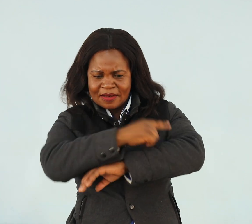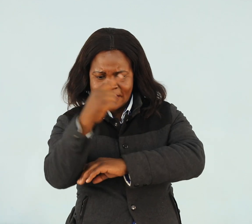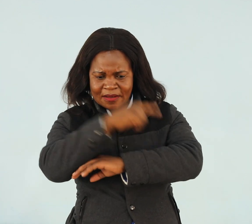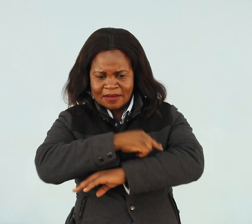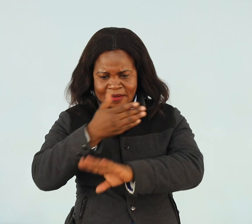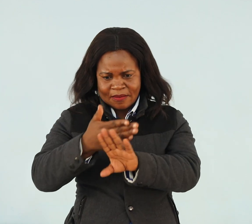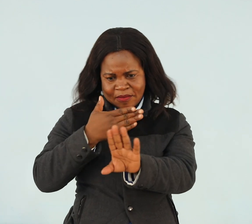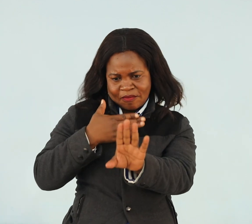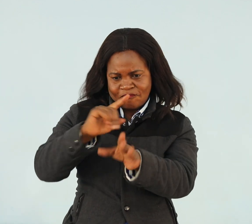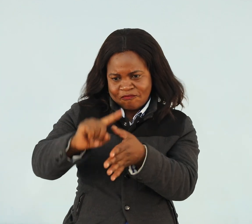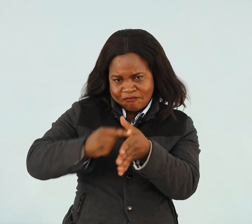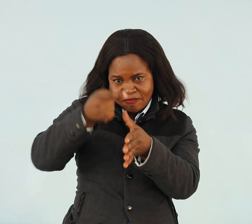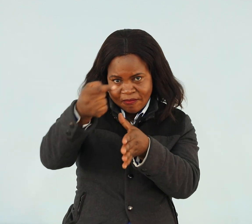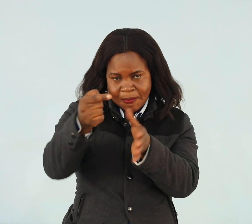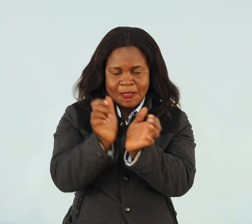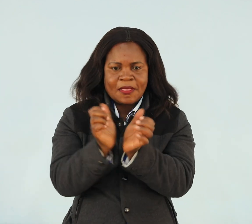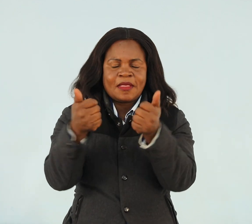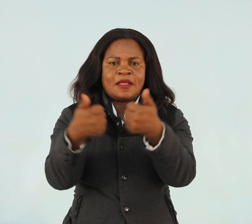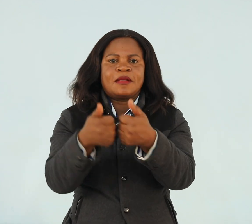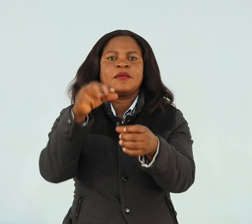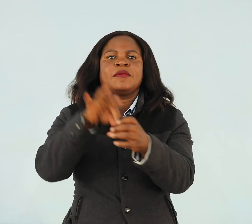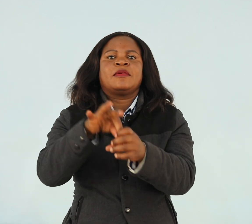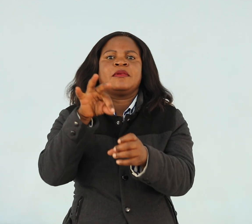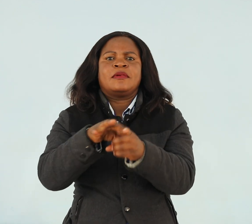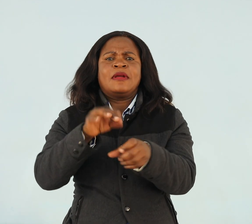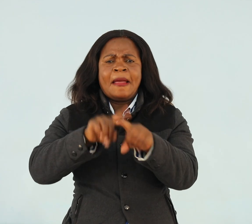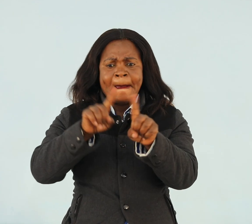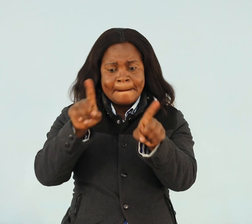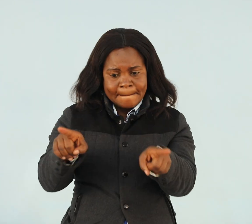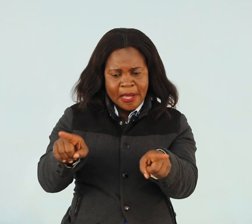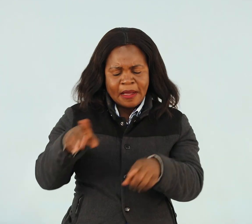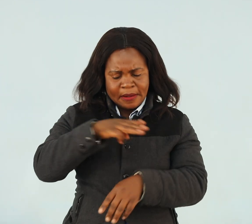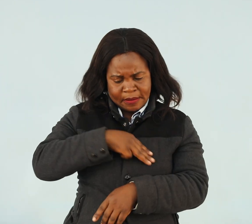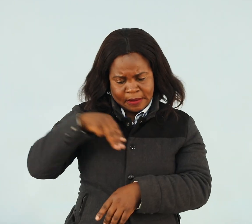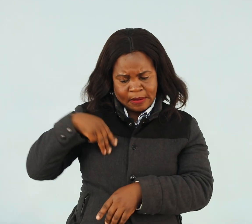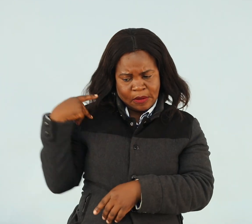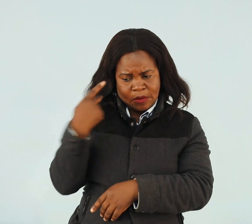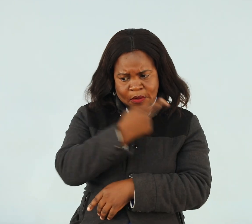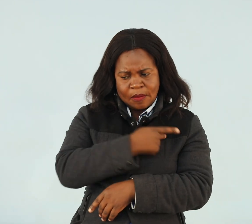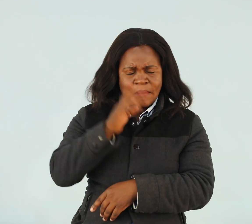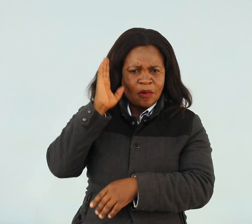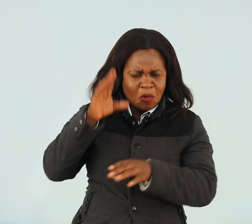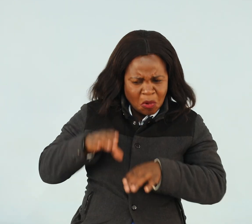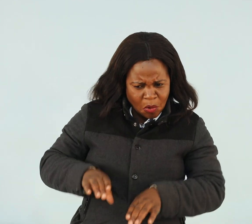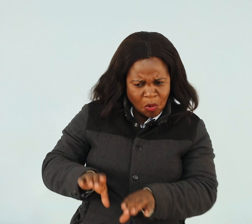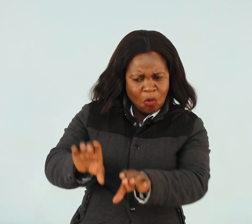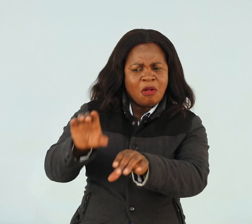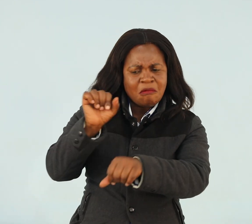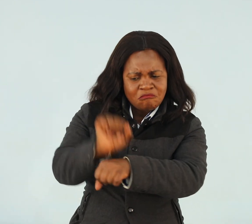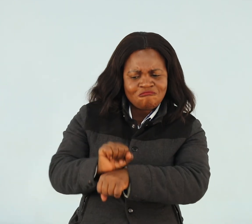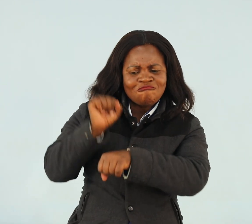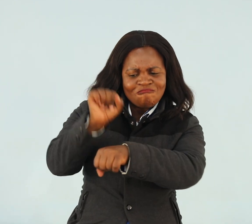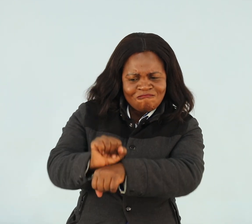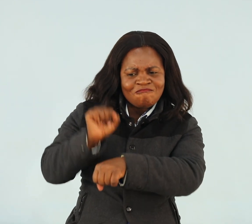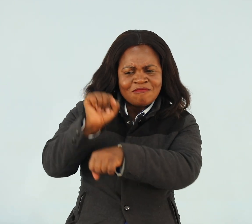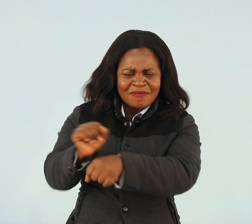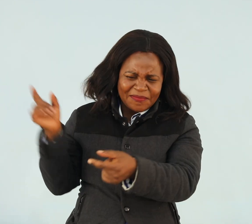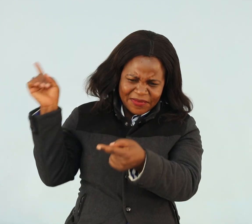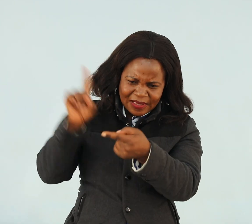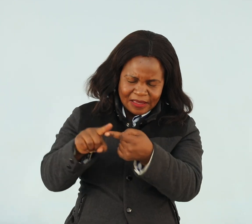general election, but members of Parliament will continue to be regarded as serving until the day before the